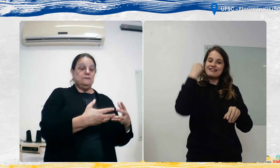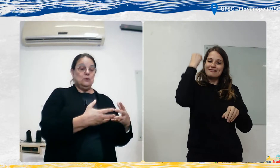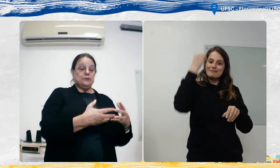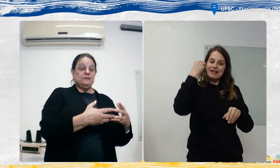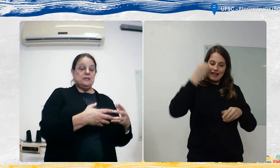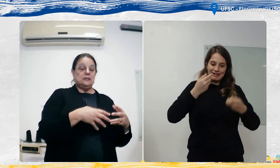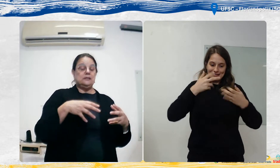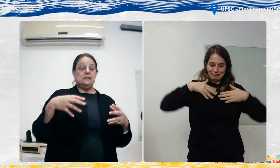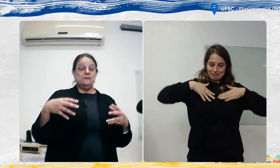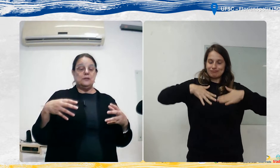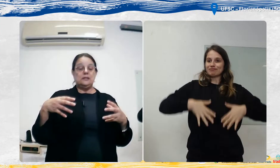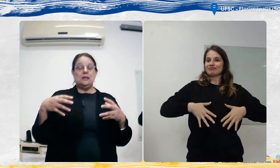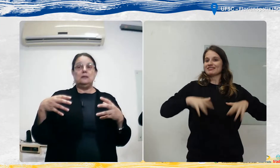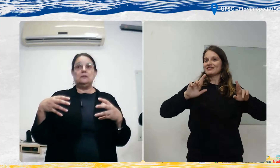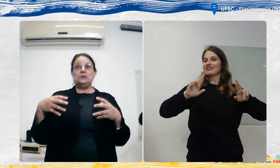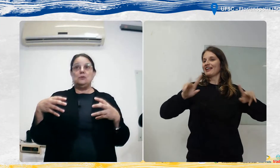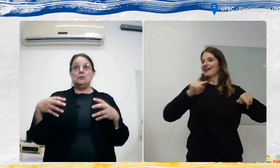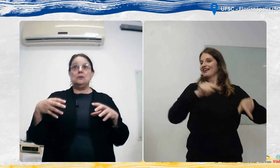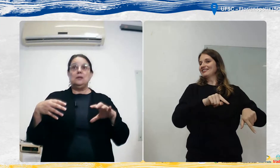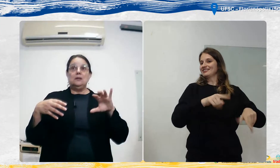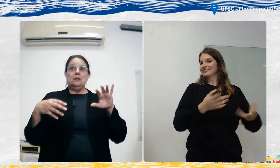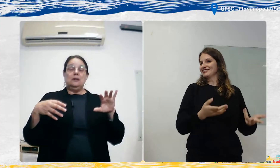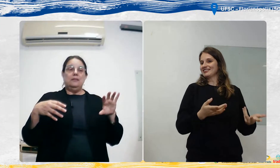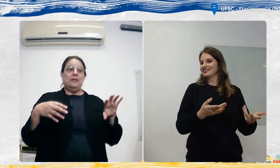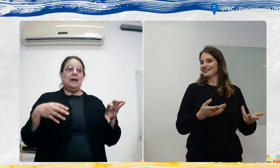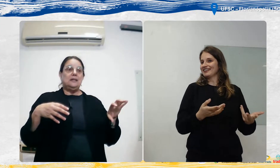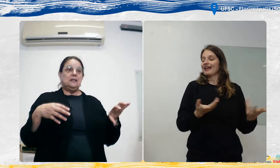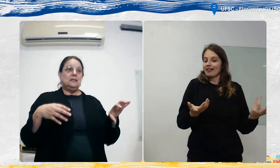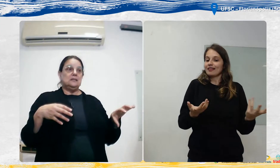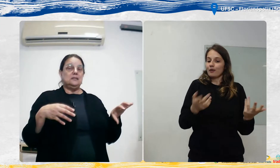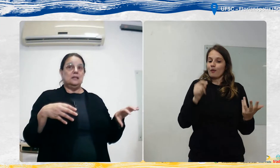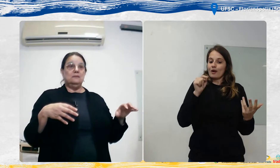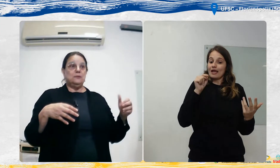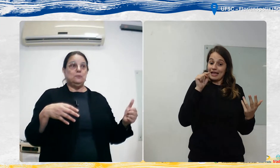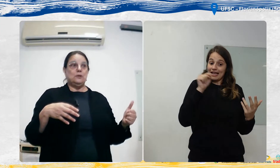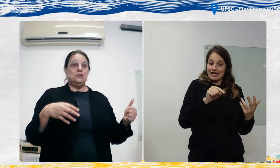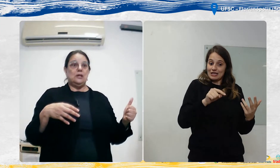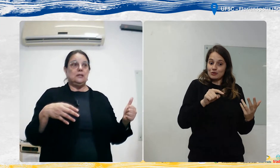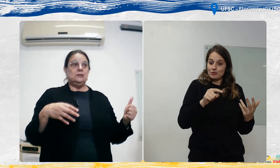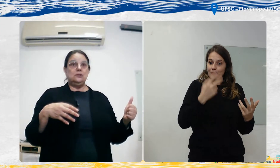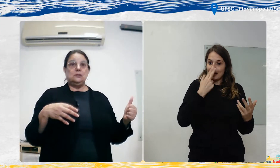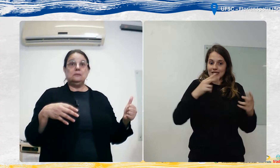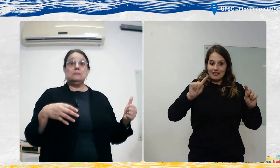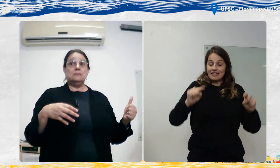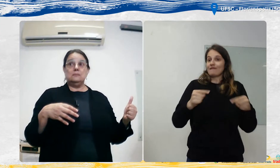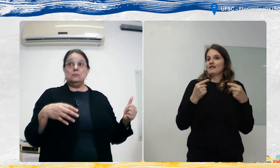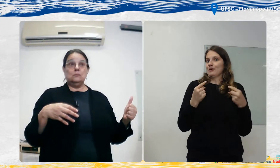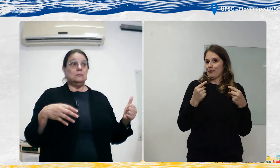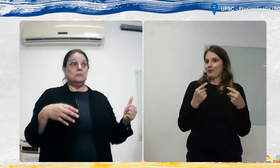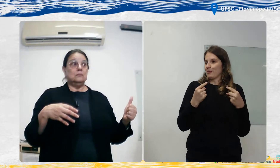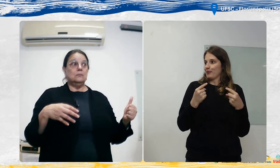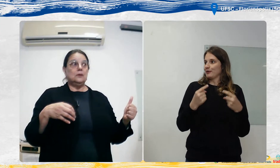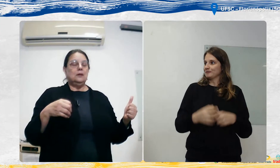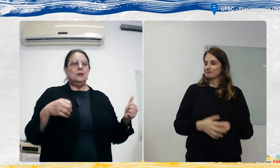practices of philosophy is different. And so that in itself is one challenge.